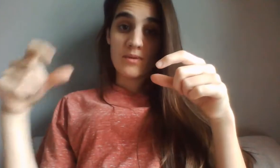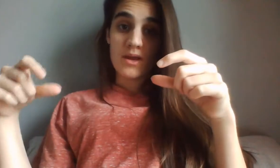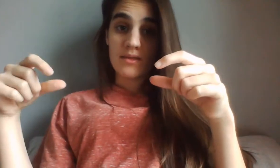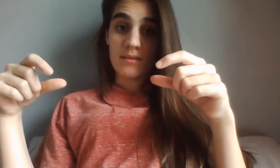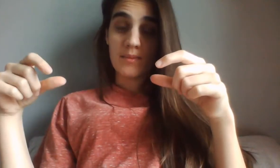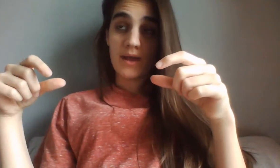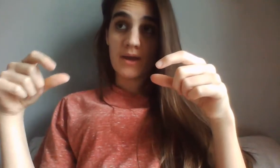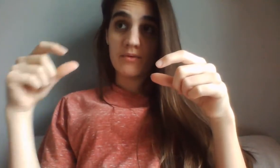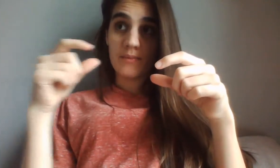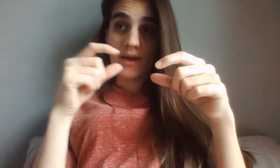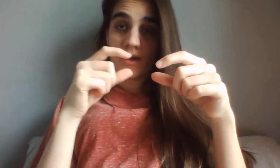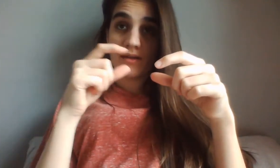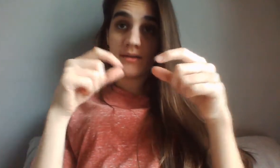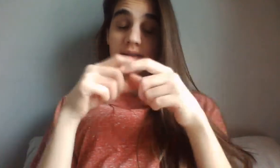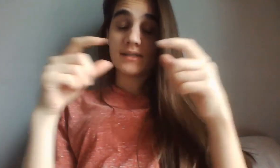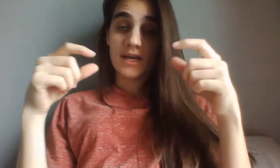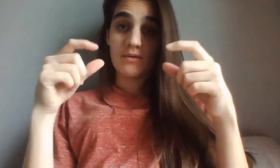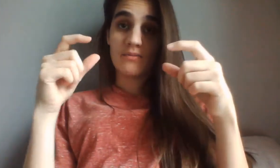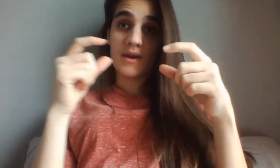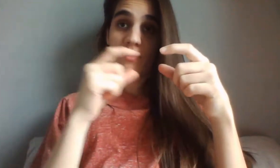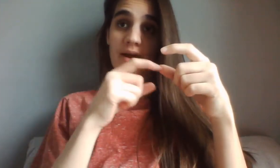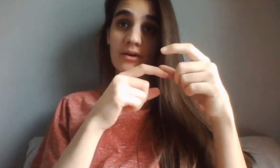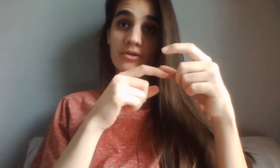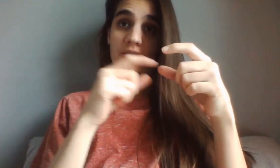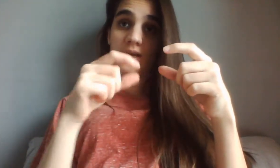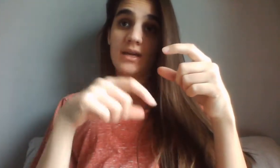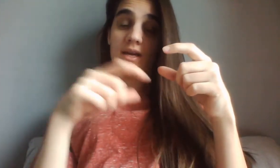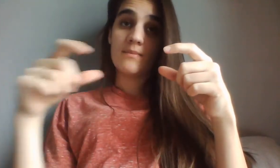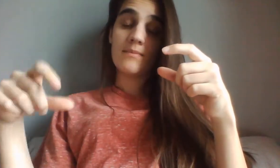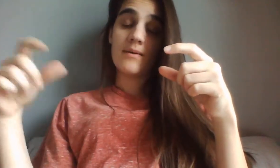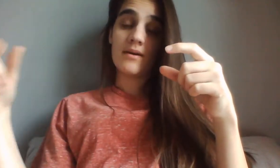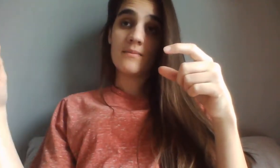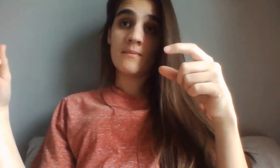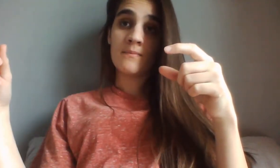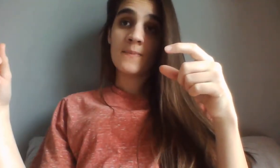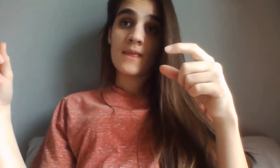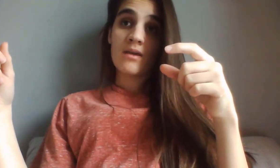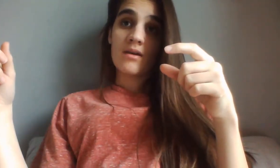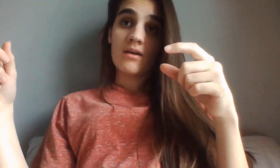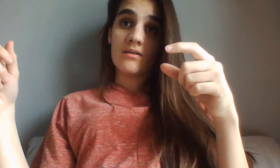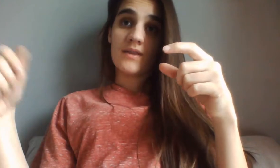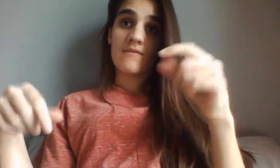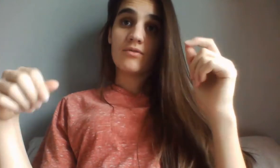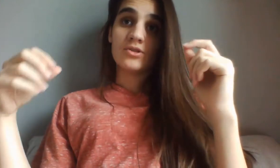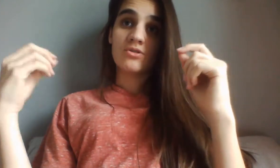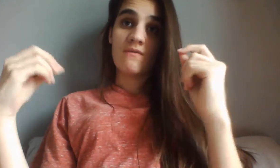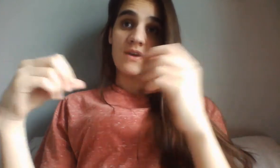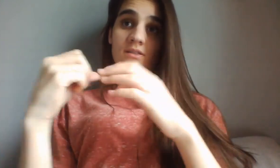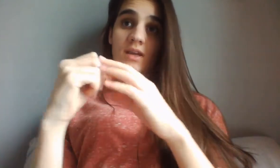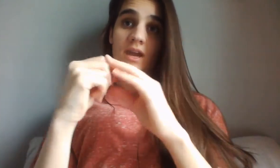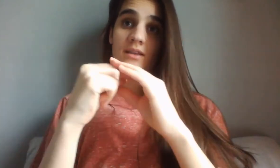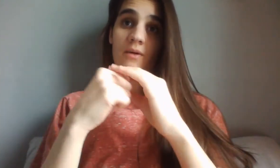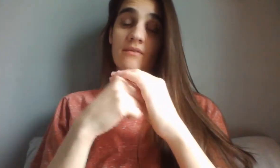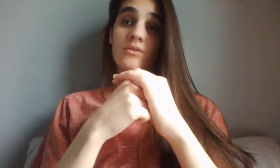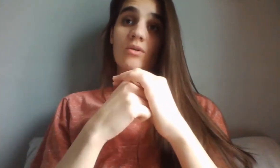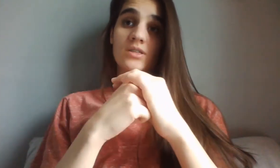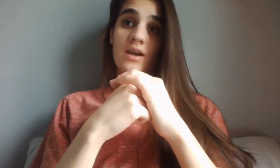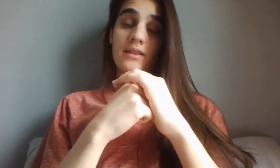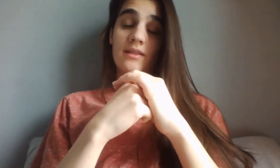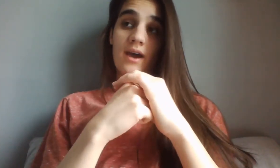in the play in that scene would be quite a good key thing for us to investigate now we've looked at the high